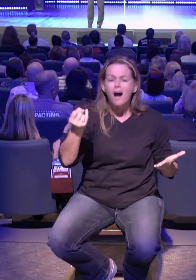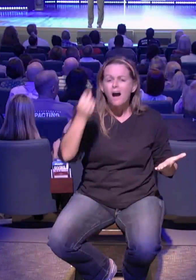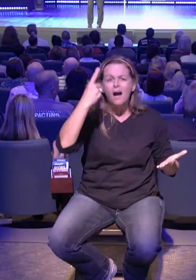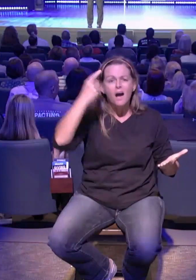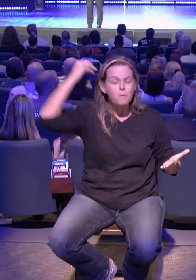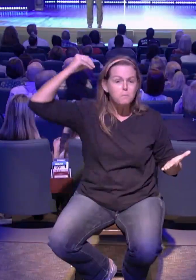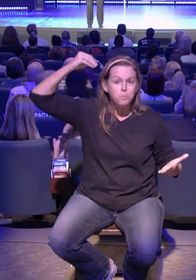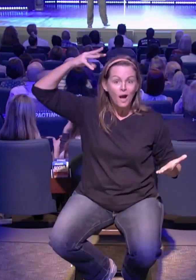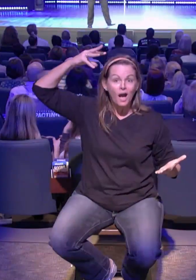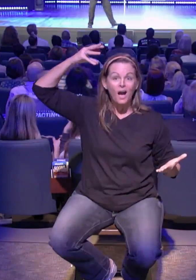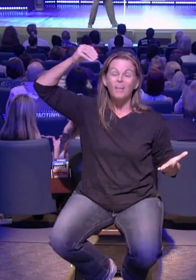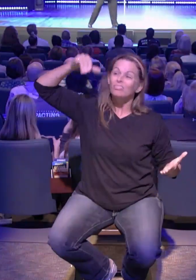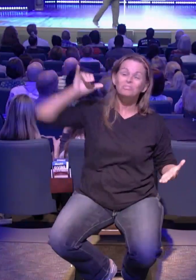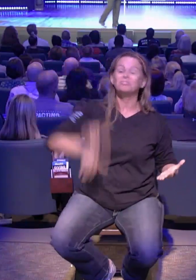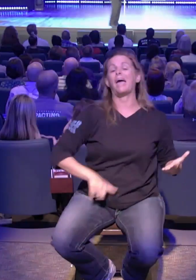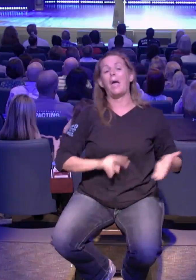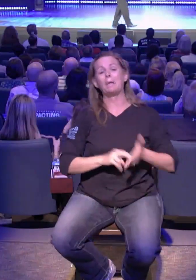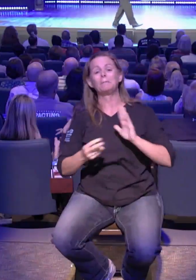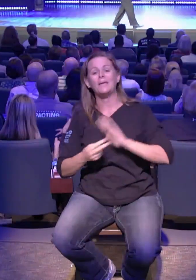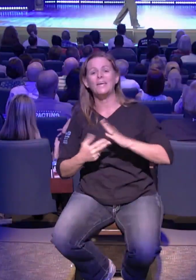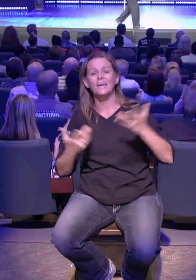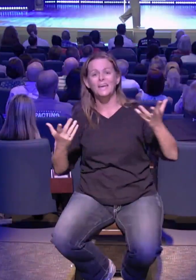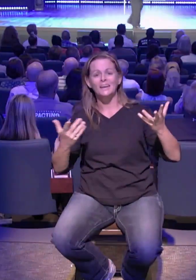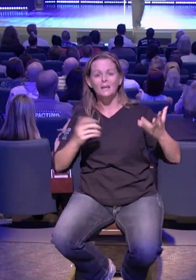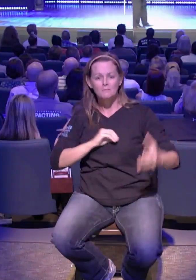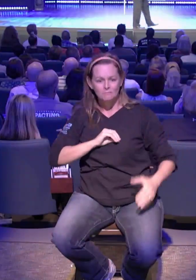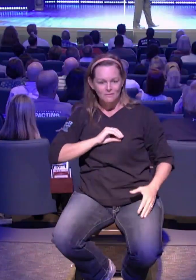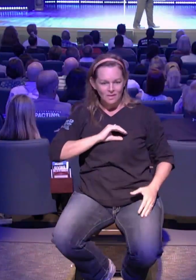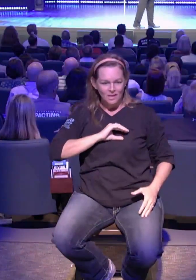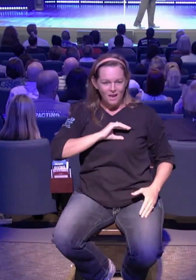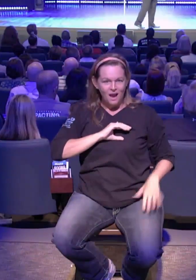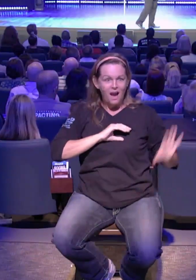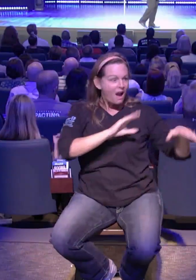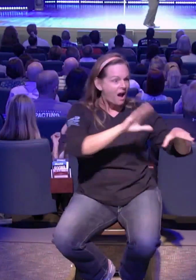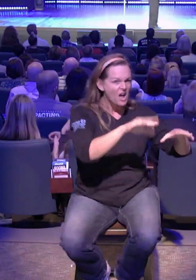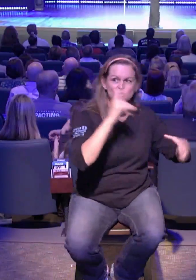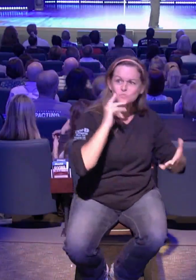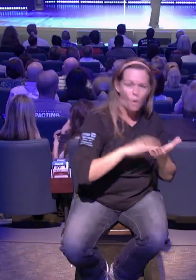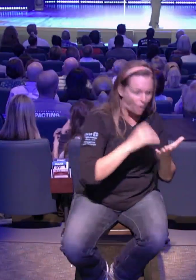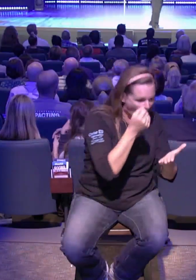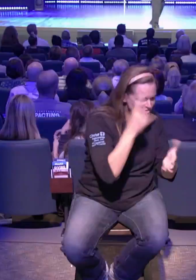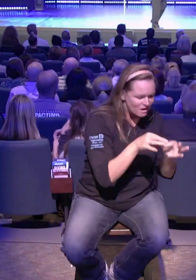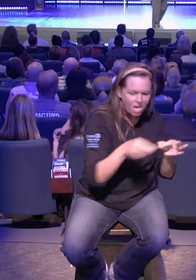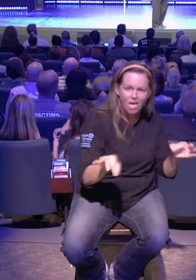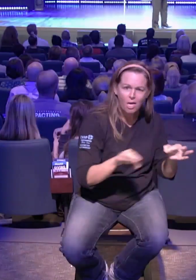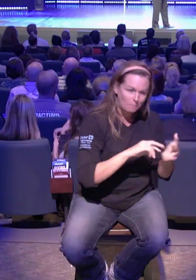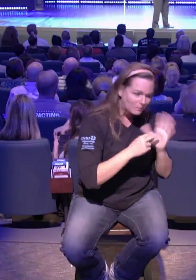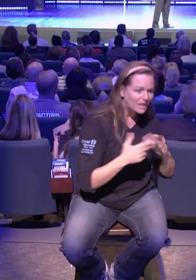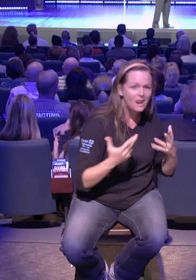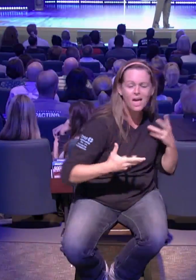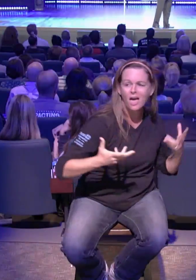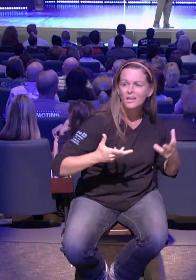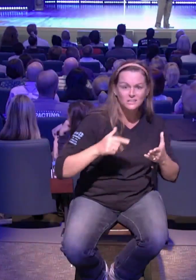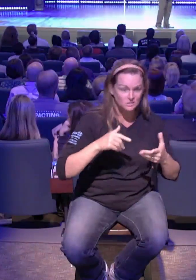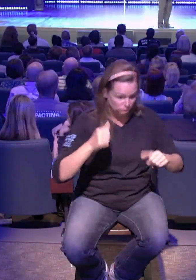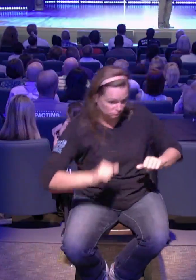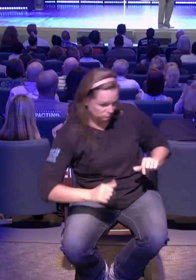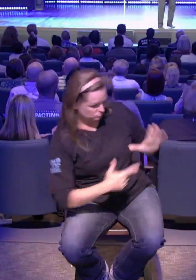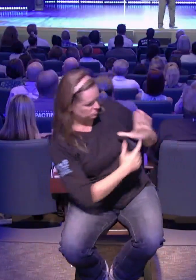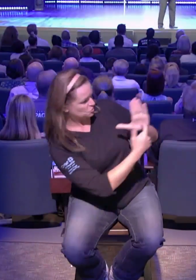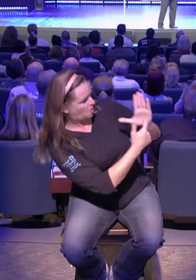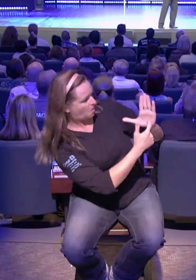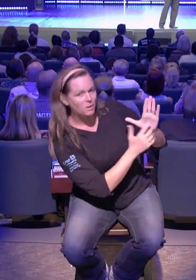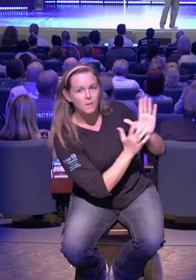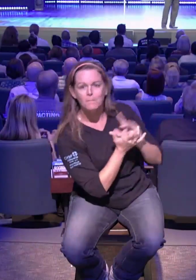life so that you can go out and encourage others and bring transformation to them. Because see,